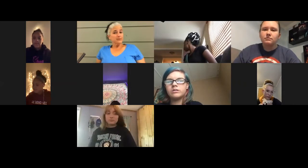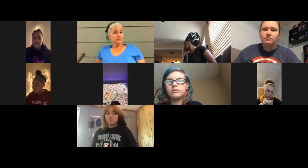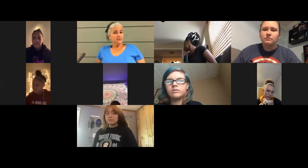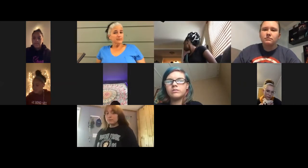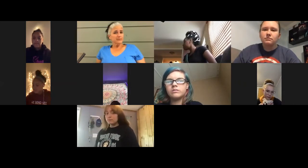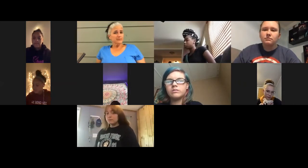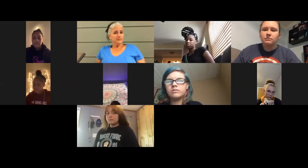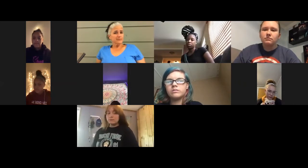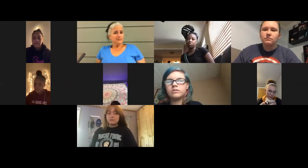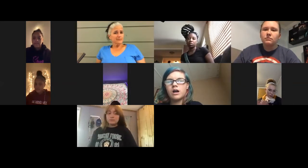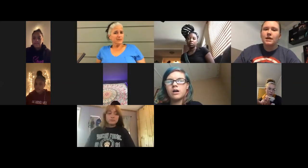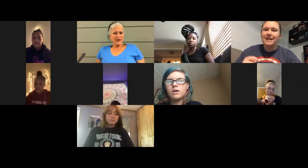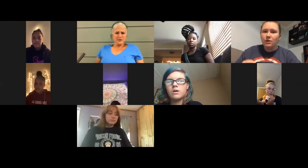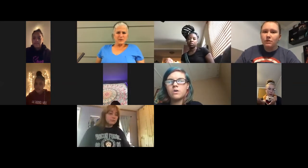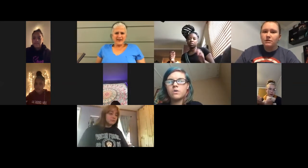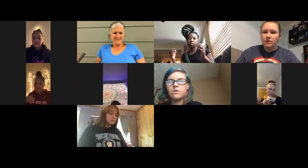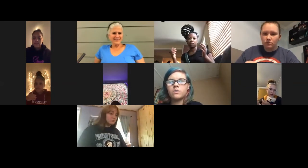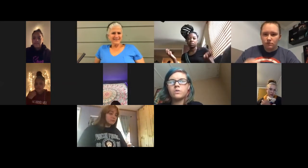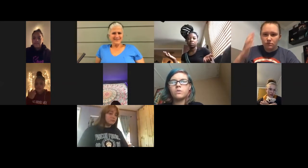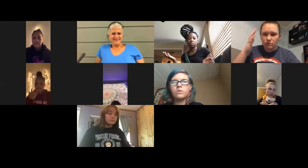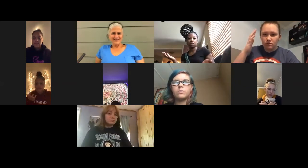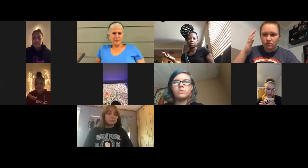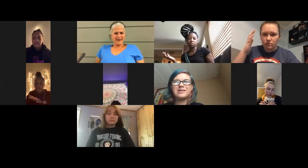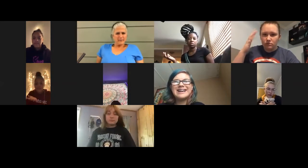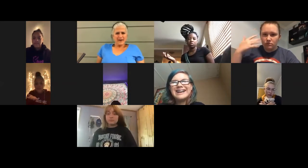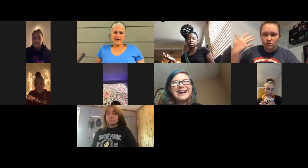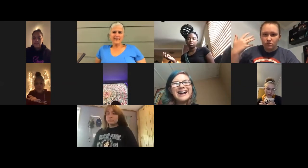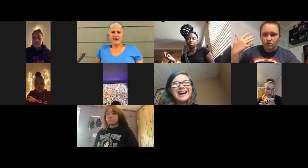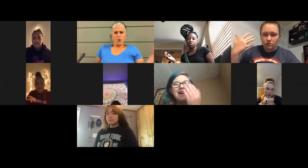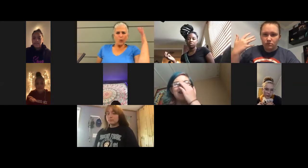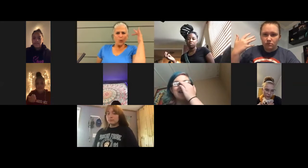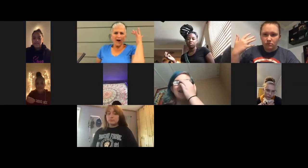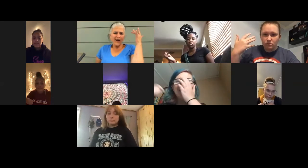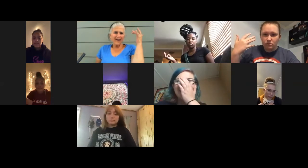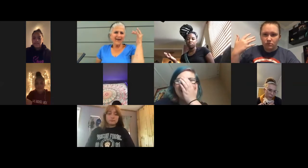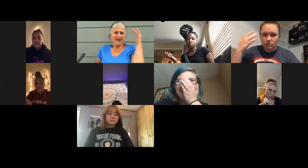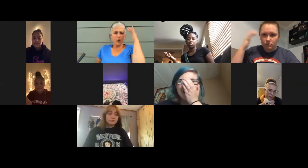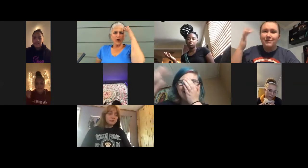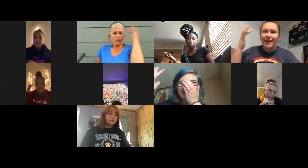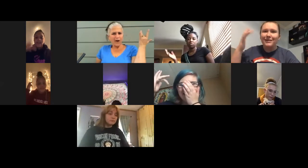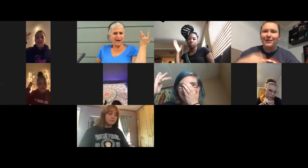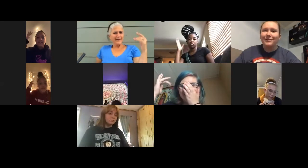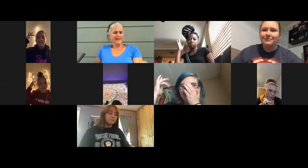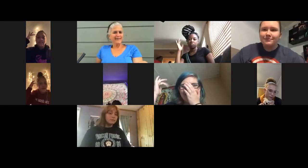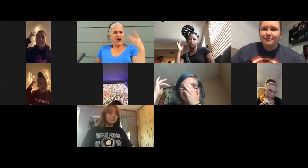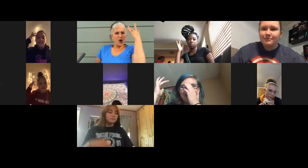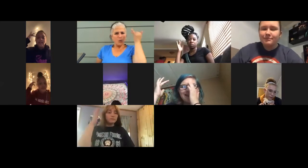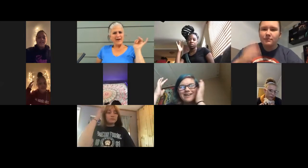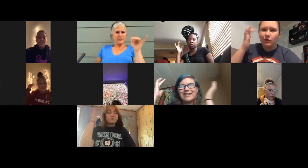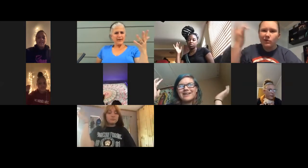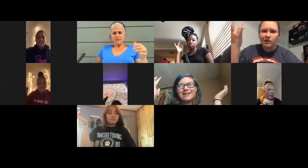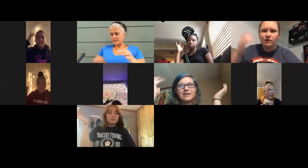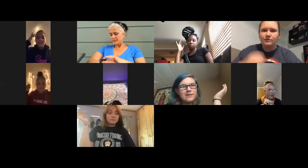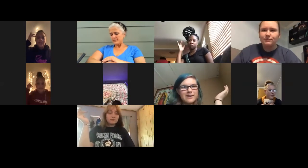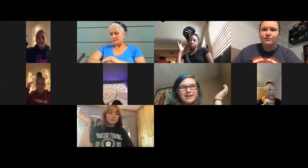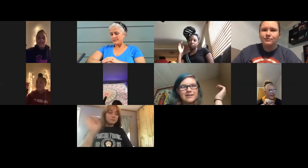Why? Why do you do that? Why you gotta be that way? Or,